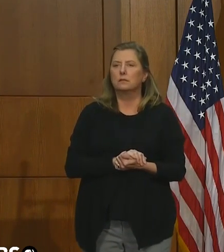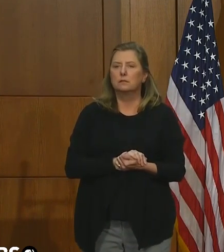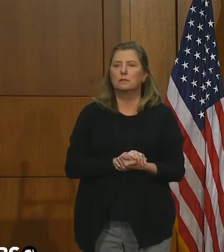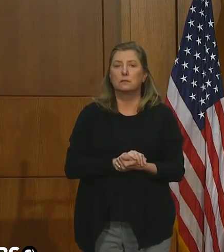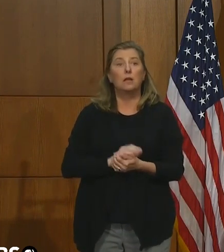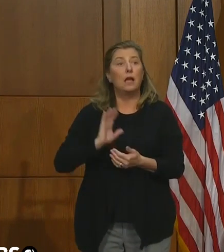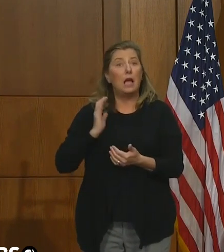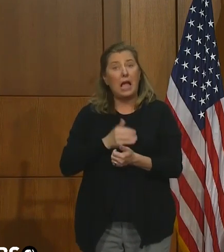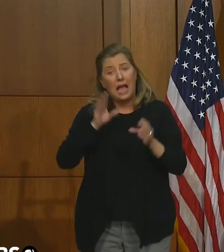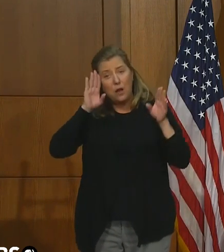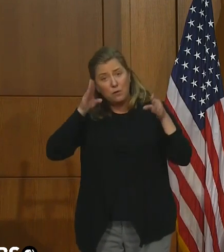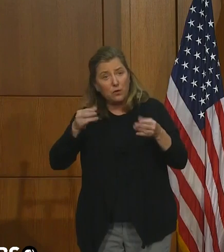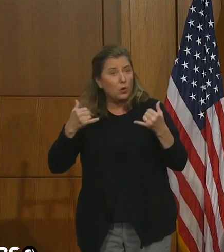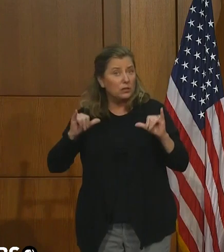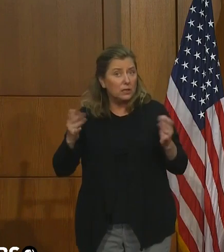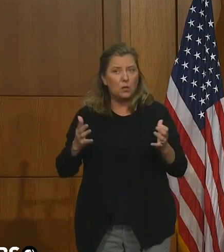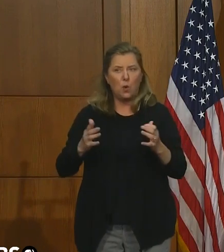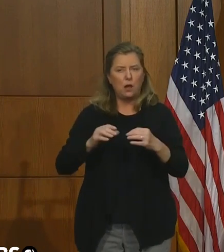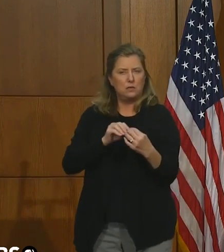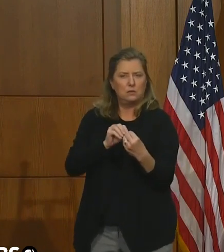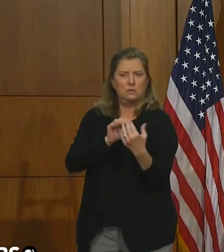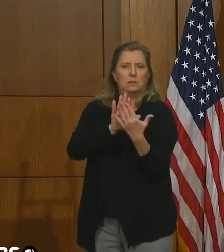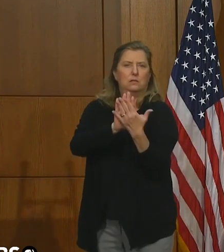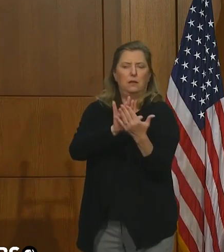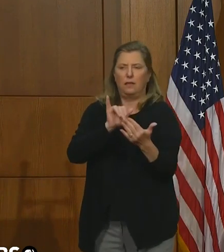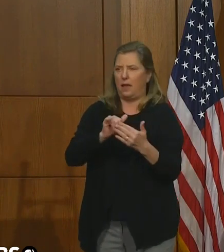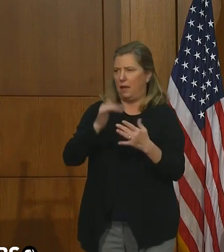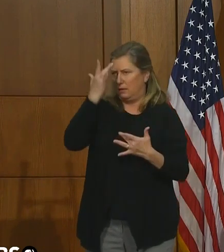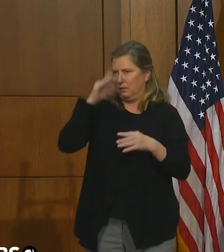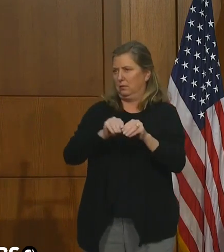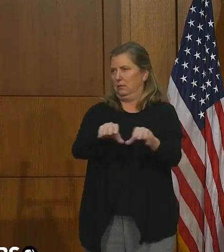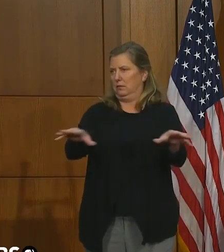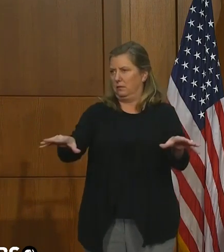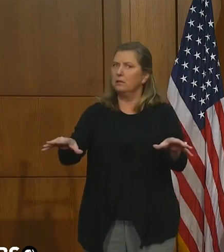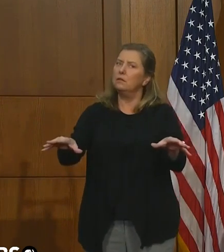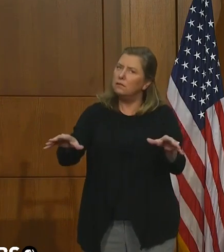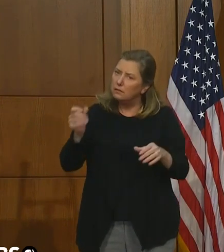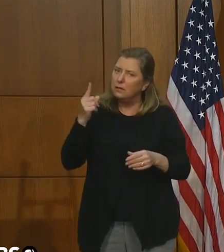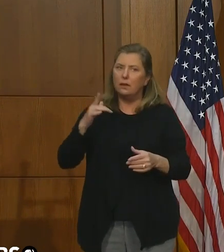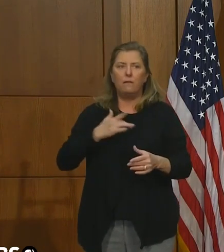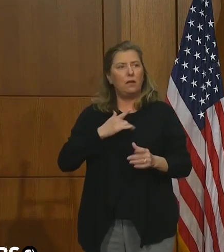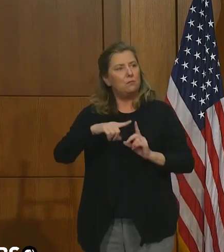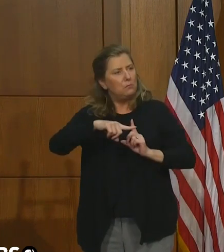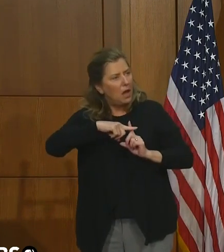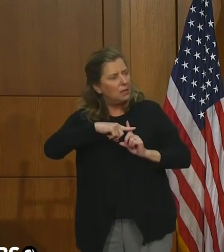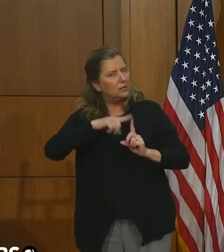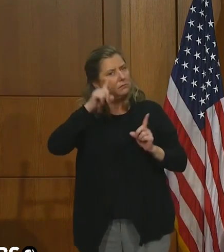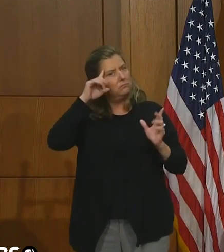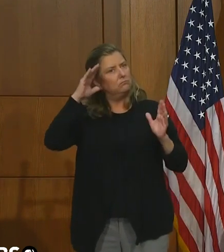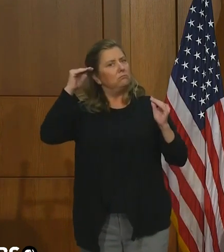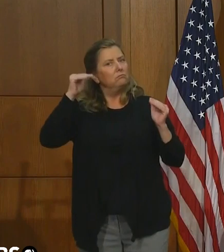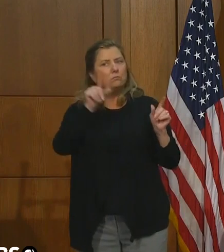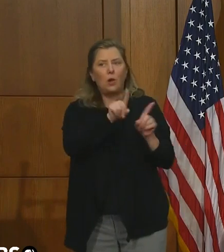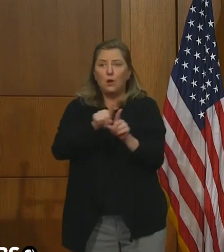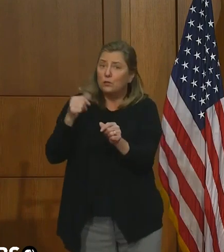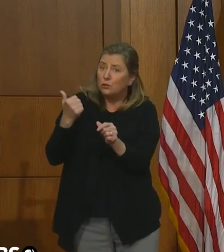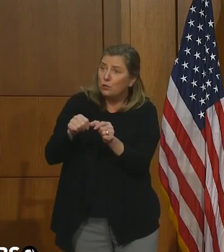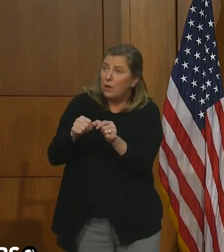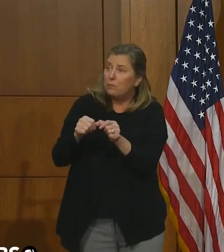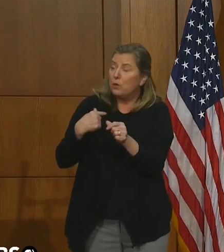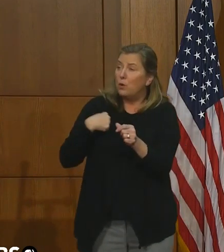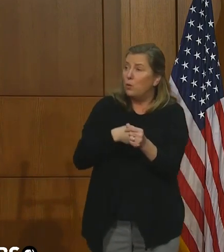and energy to fighting the coronavirus. But I think it's encouraging and hopeful to also remember that we are